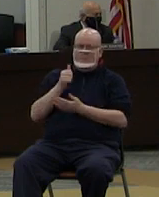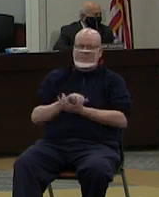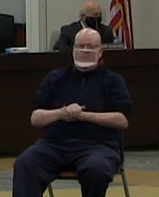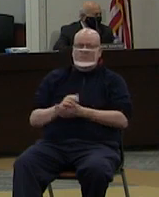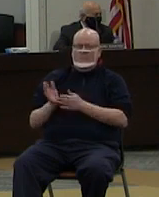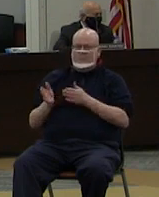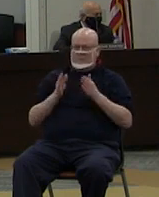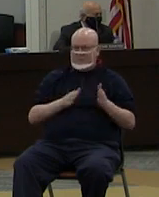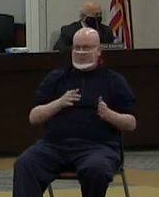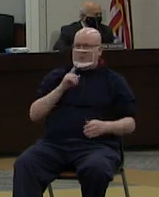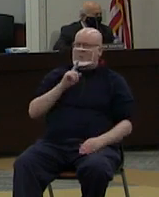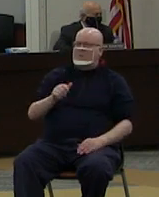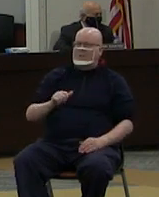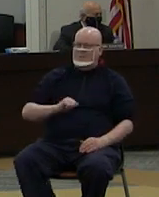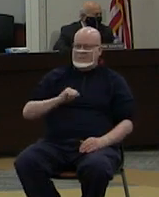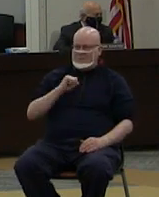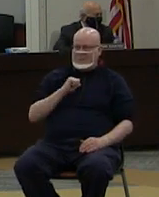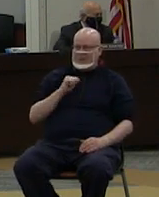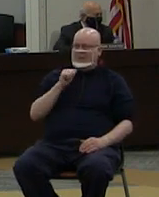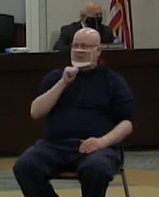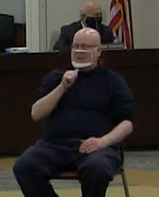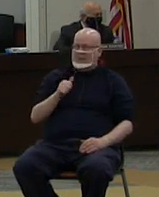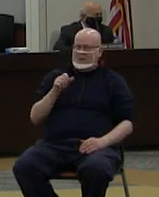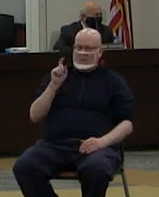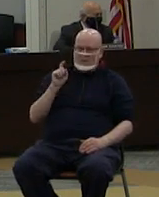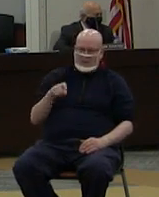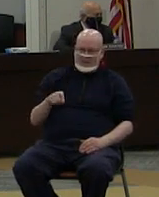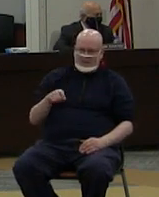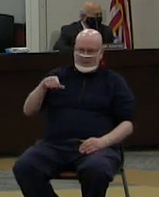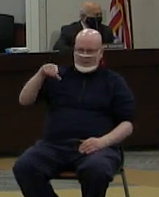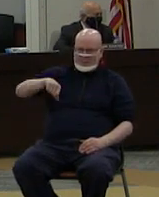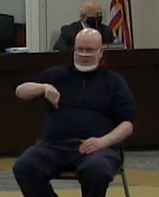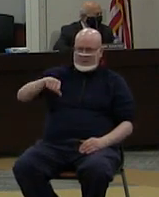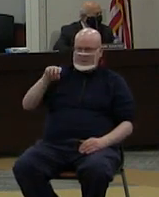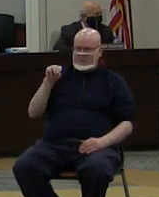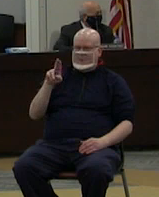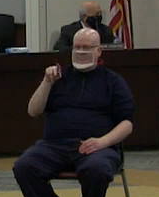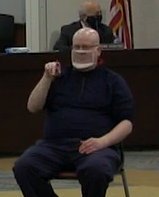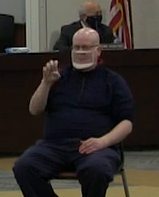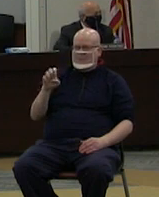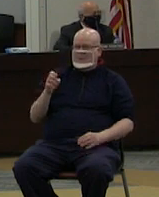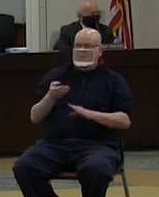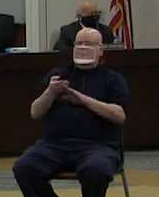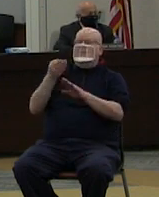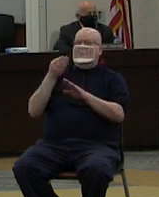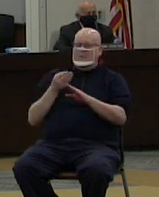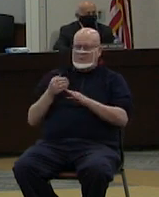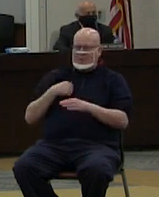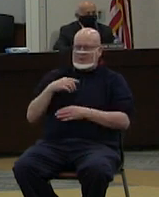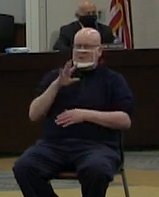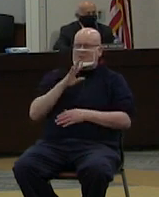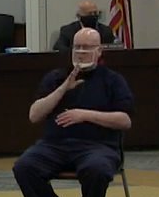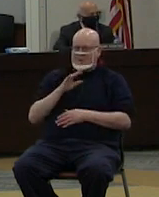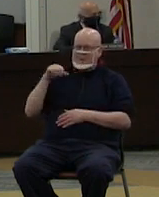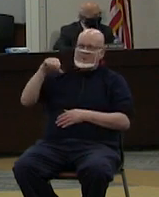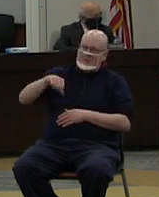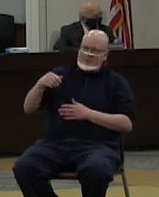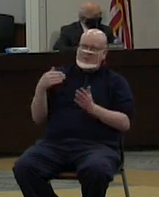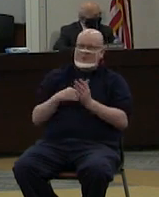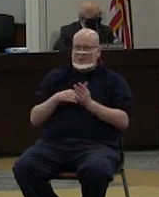I'm grateful that I don't have to press unmute before I start talking right now. I'm remembering to do that and forgetting to do it and then restarting